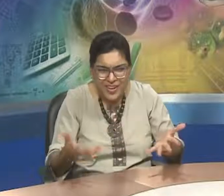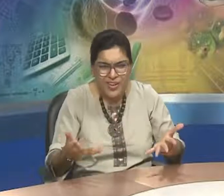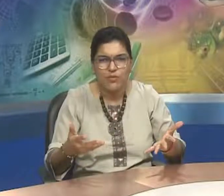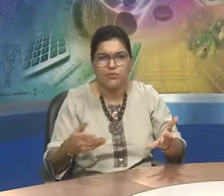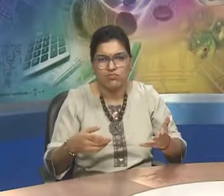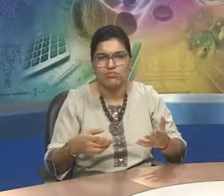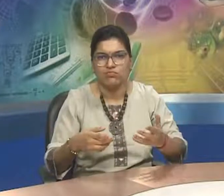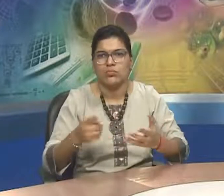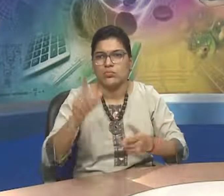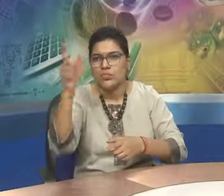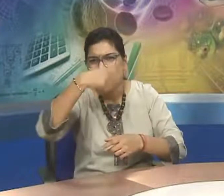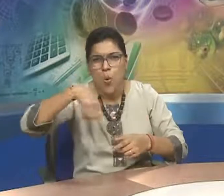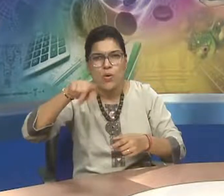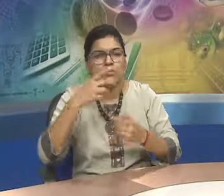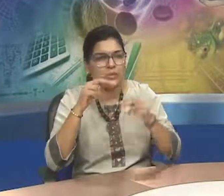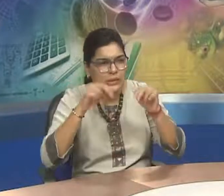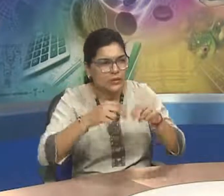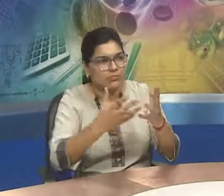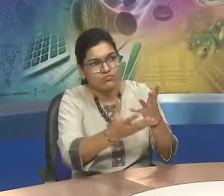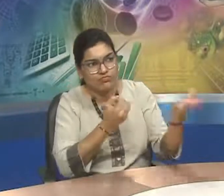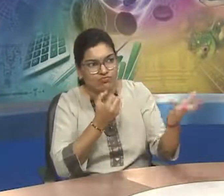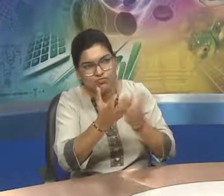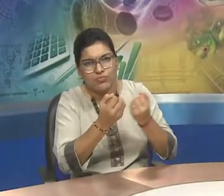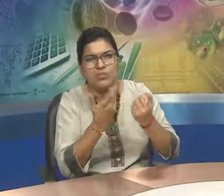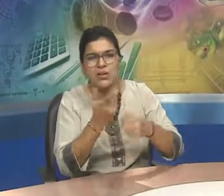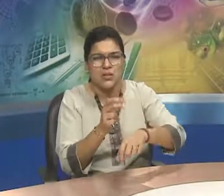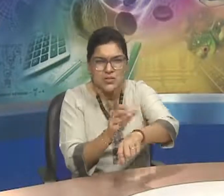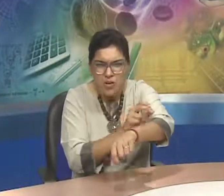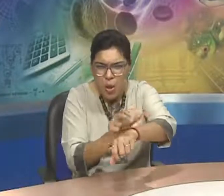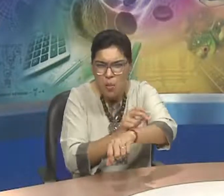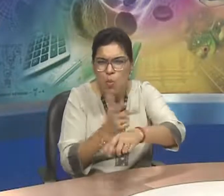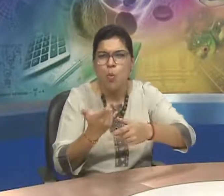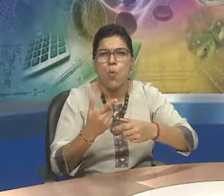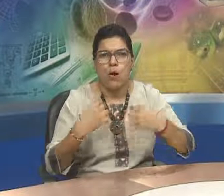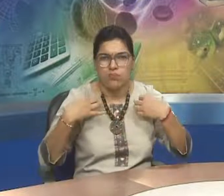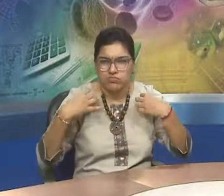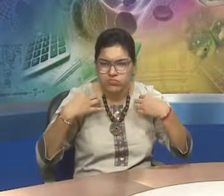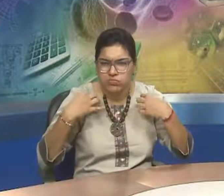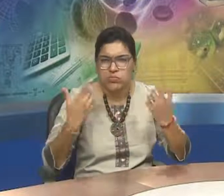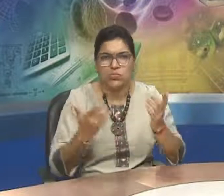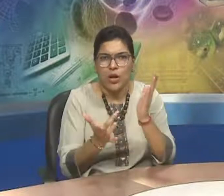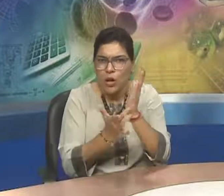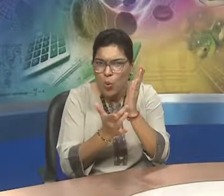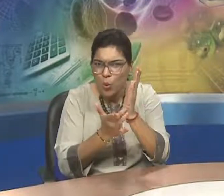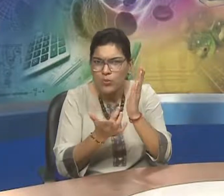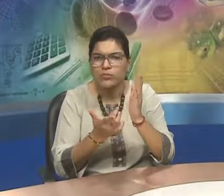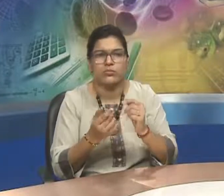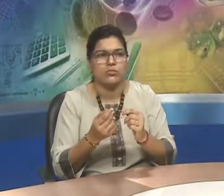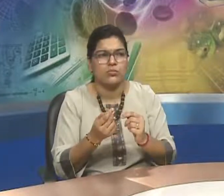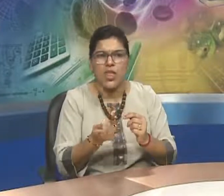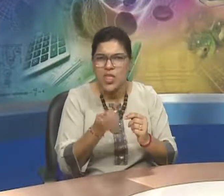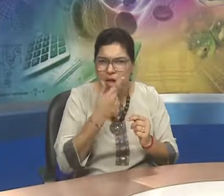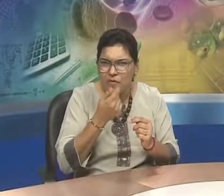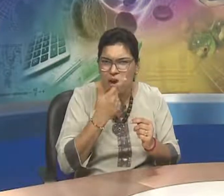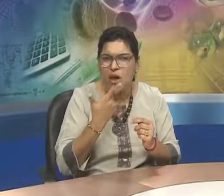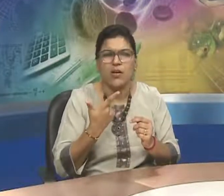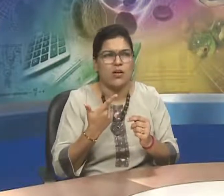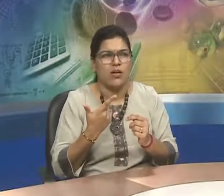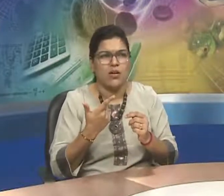beings, just similar as goods and commodities, for any immoral